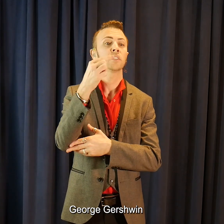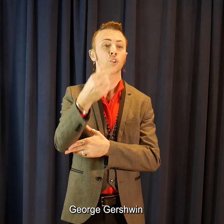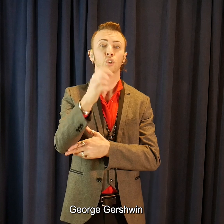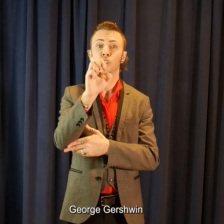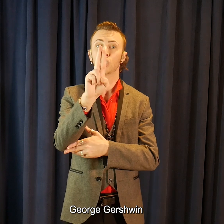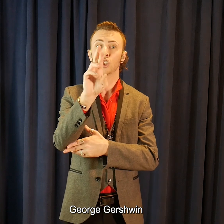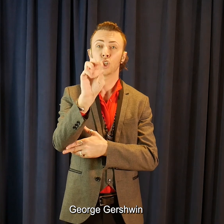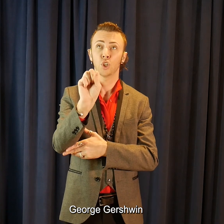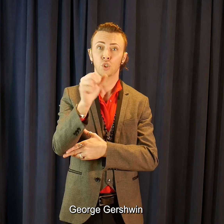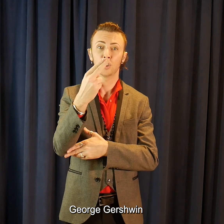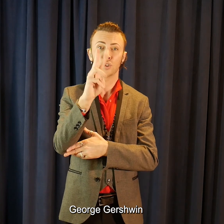Gershwin